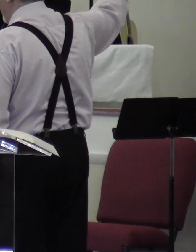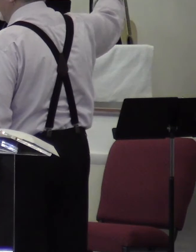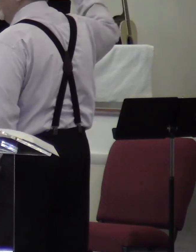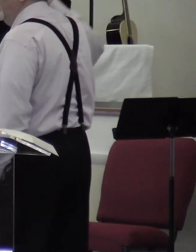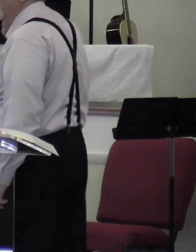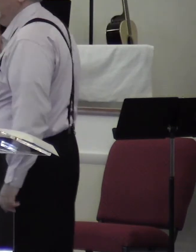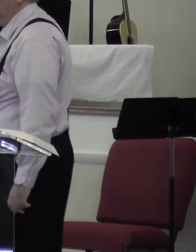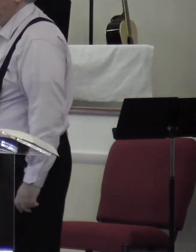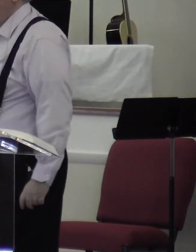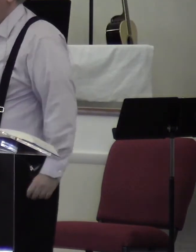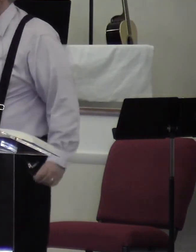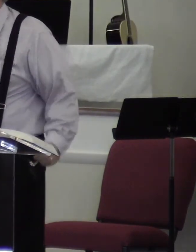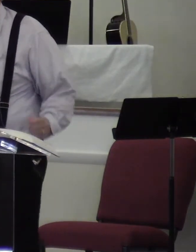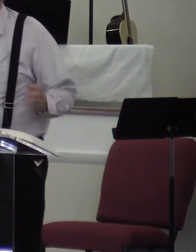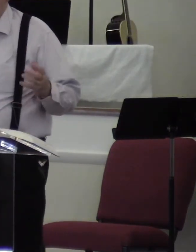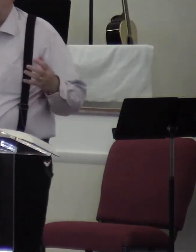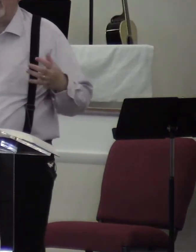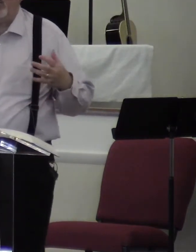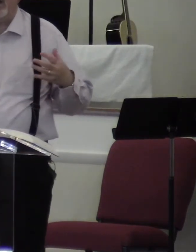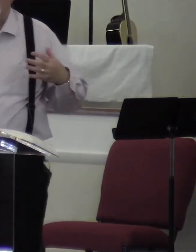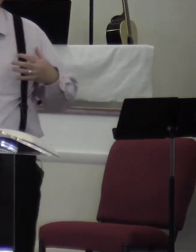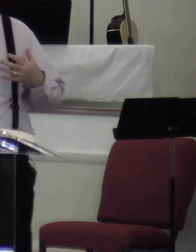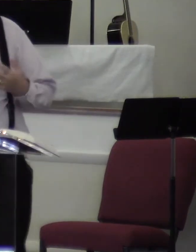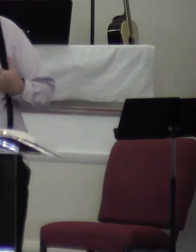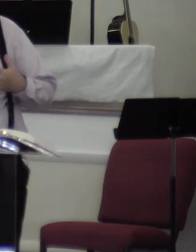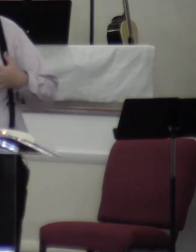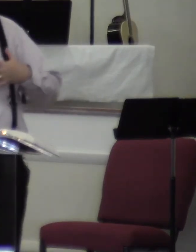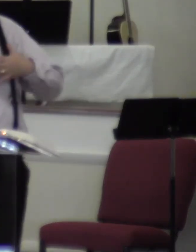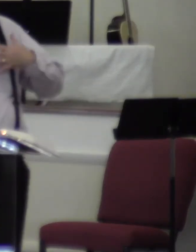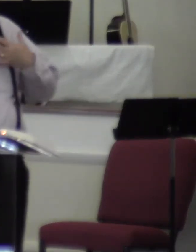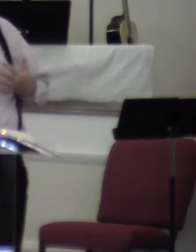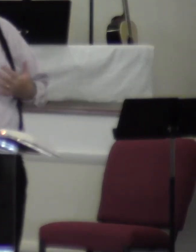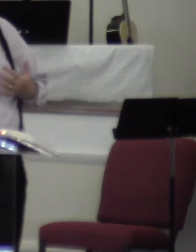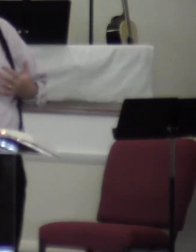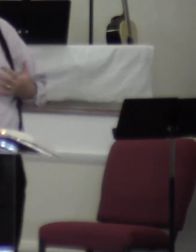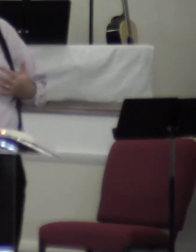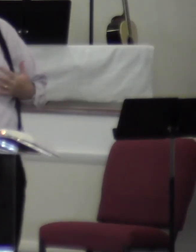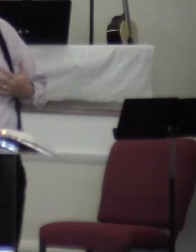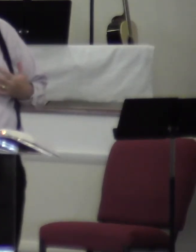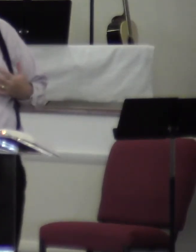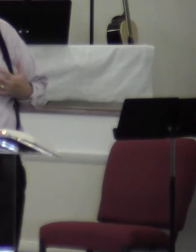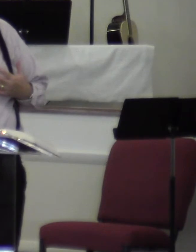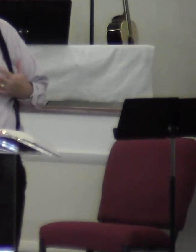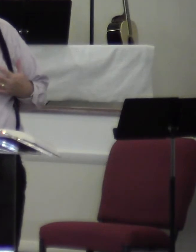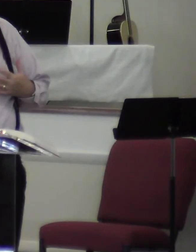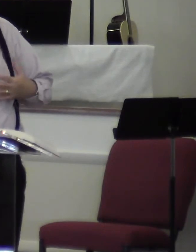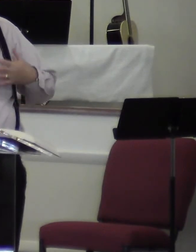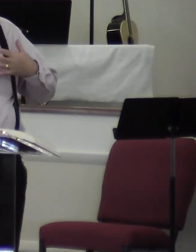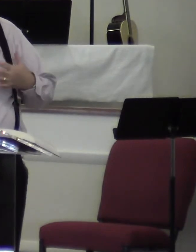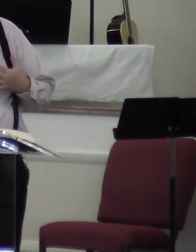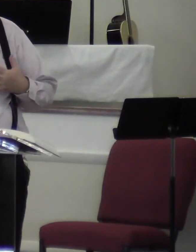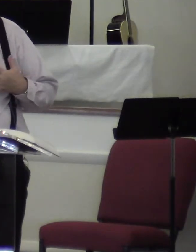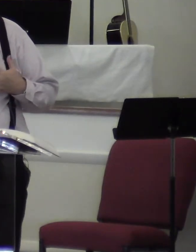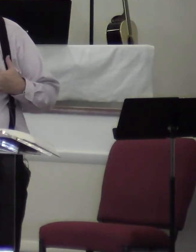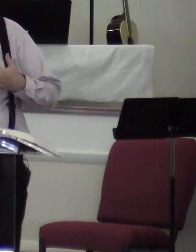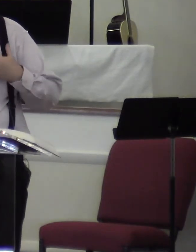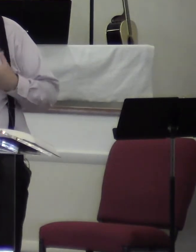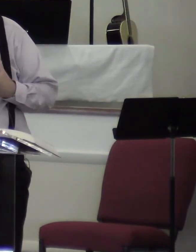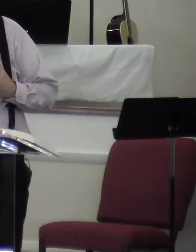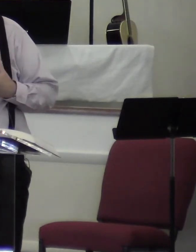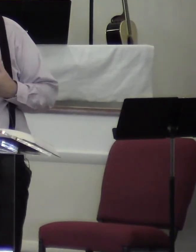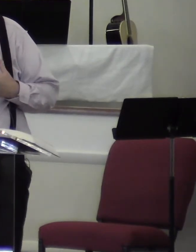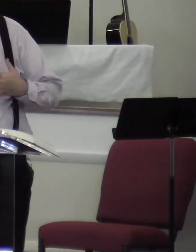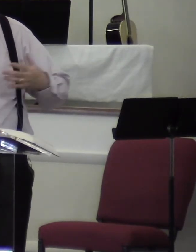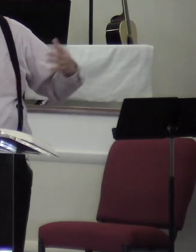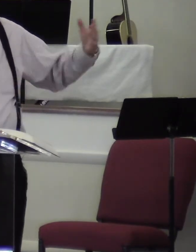there. Good. So, and then we realize that we were dead in our sins. This old life is